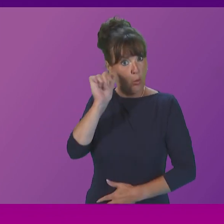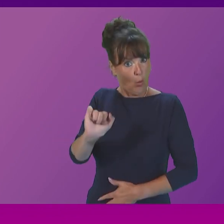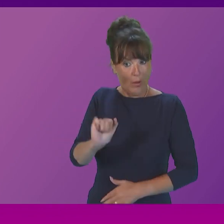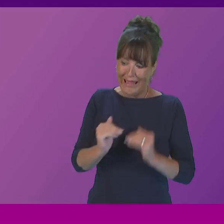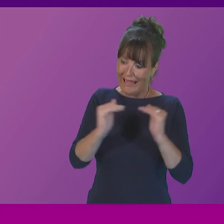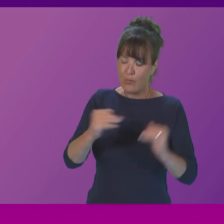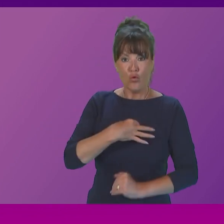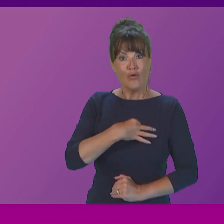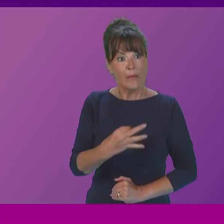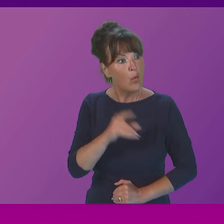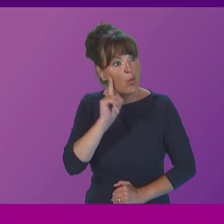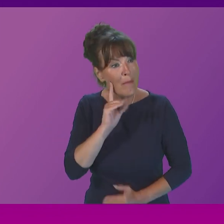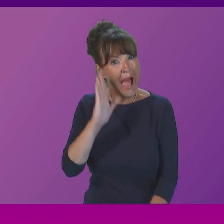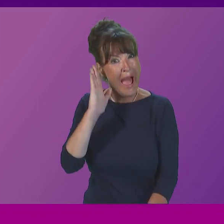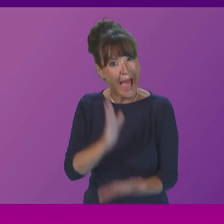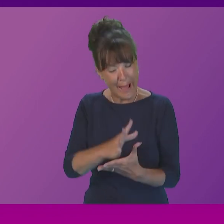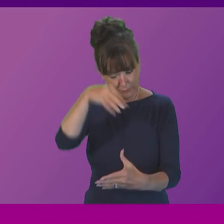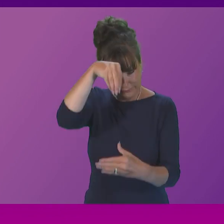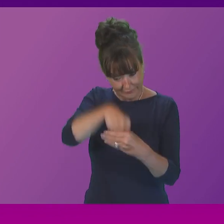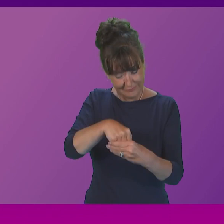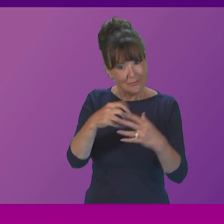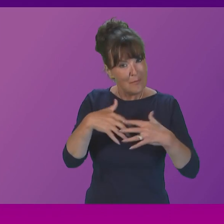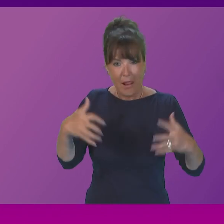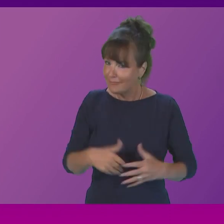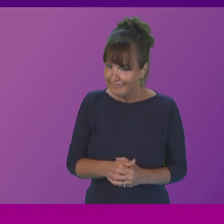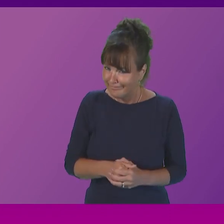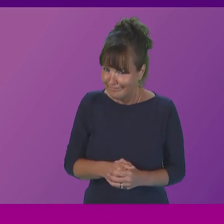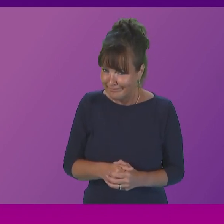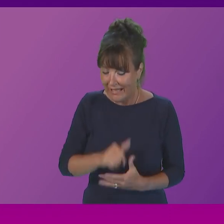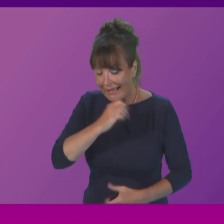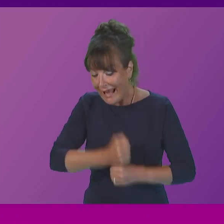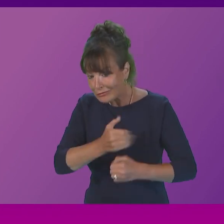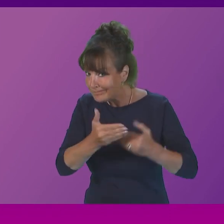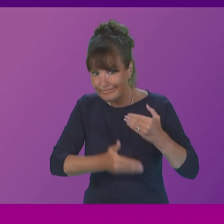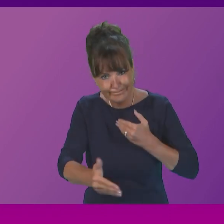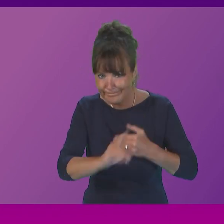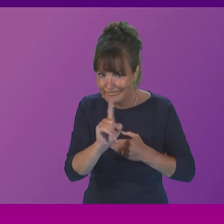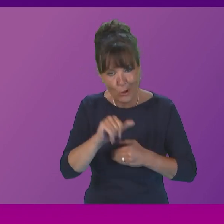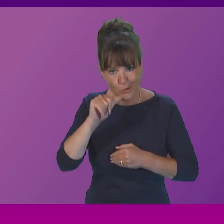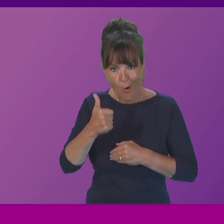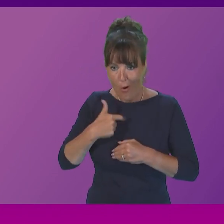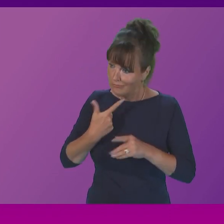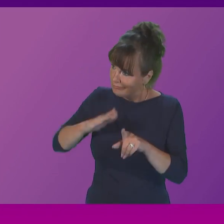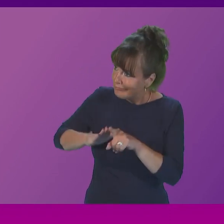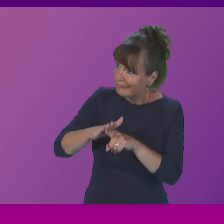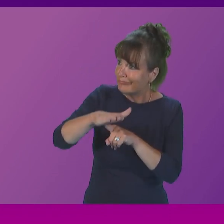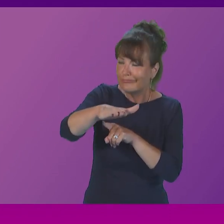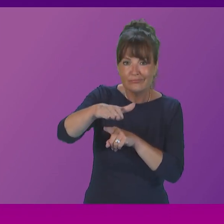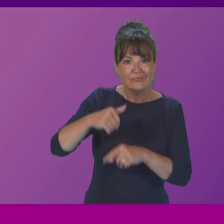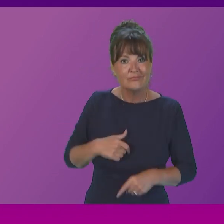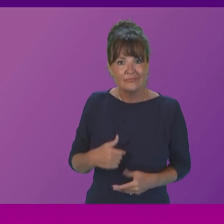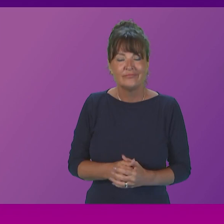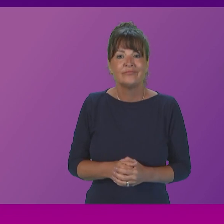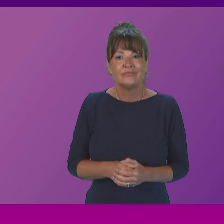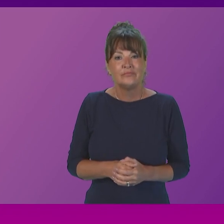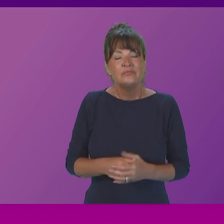women is not yet embedded within the Parliament, and nor is it guaranteed going forward. We took some